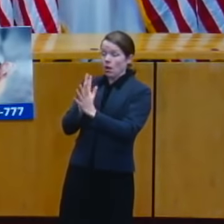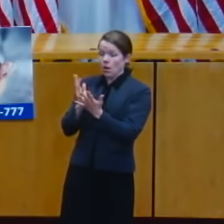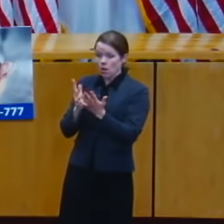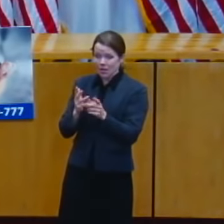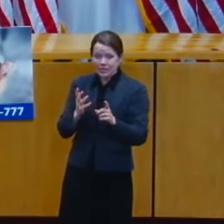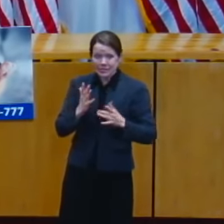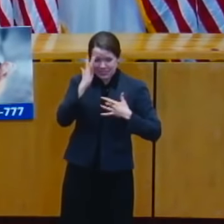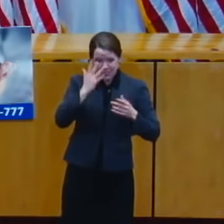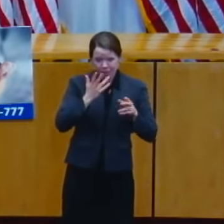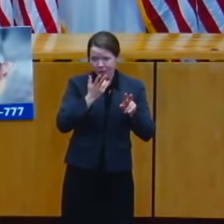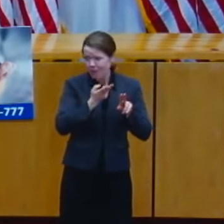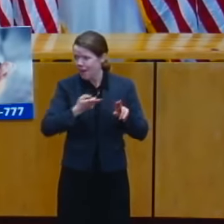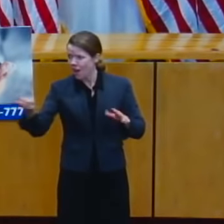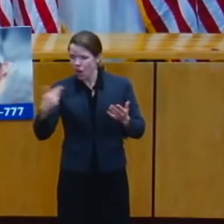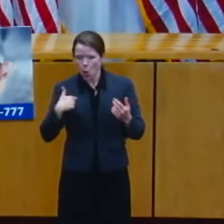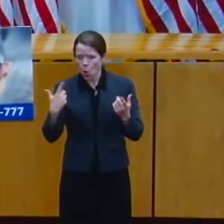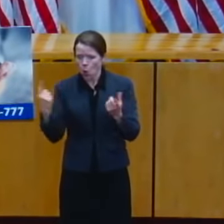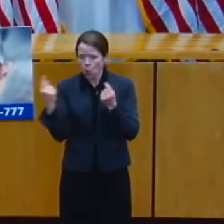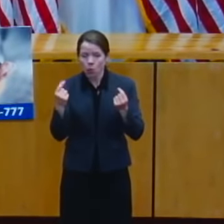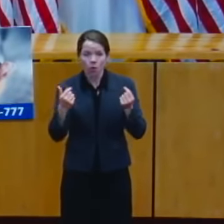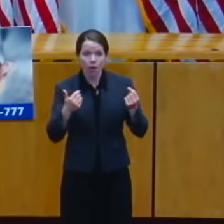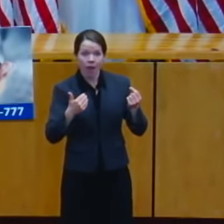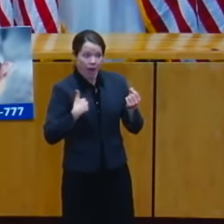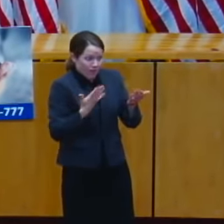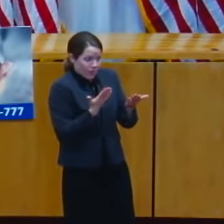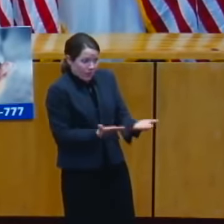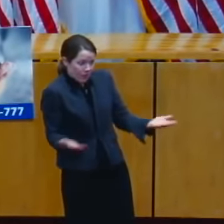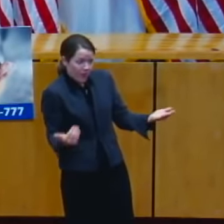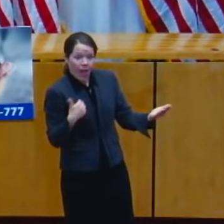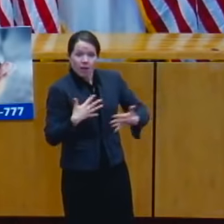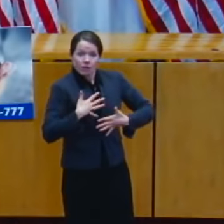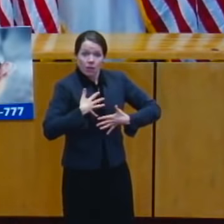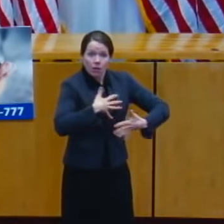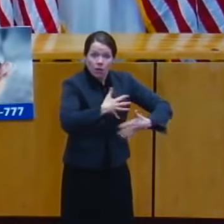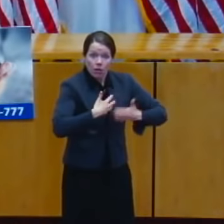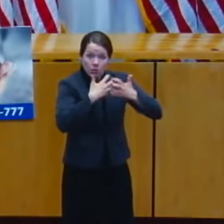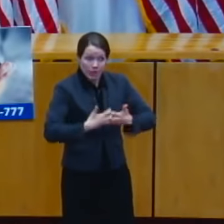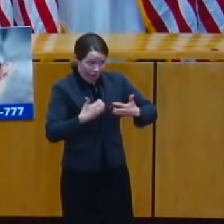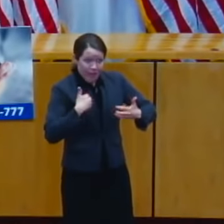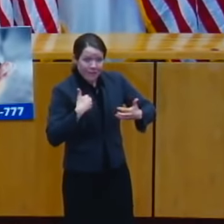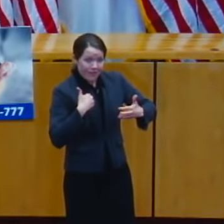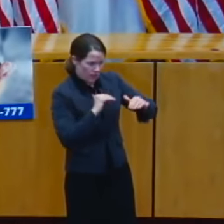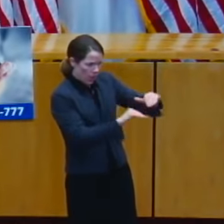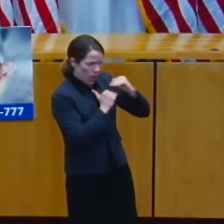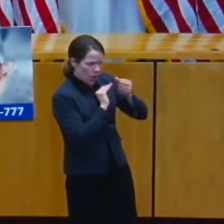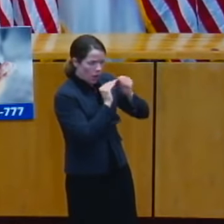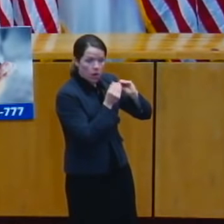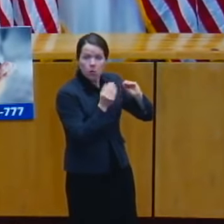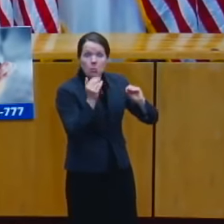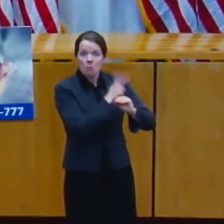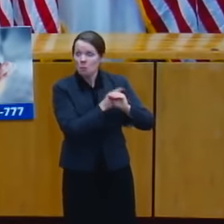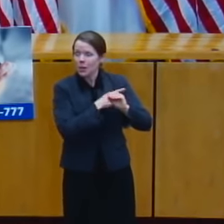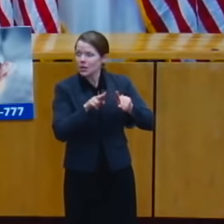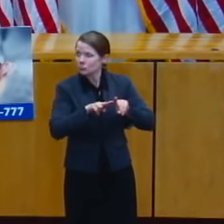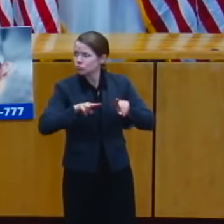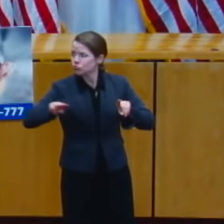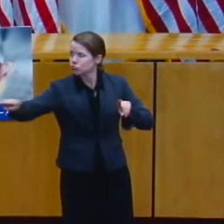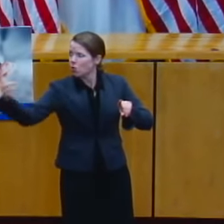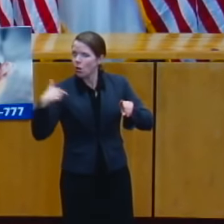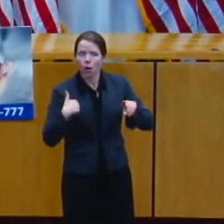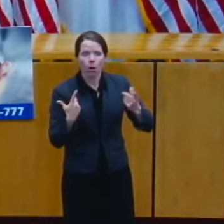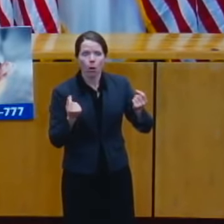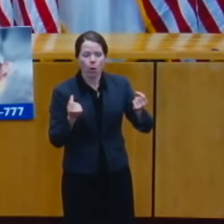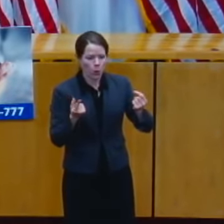ventilators, but that's the worst-case scenario, and we must plan for it. While we're doing everything we can to ensure that we have